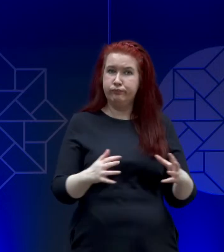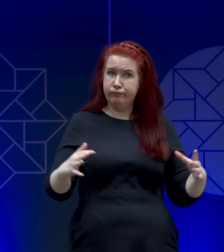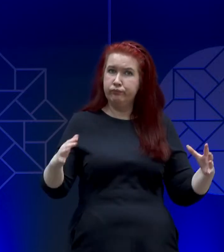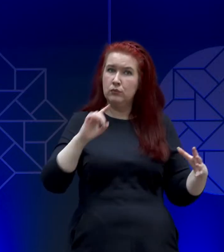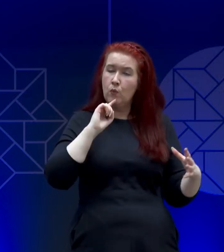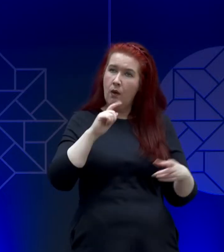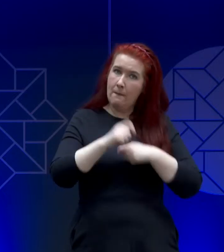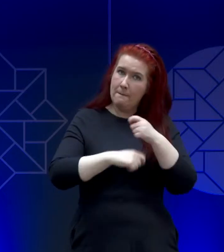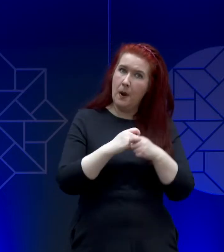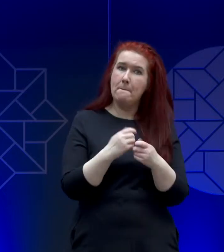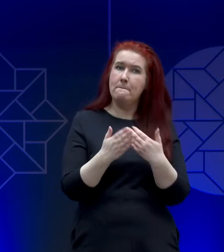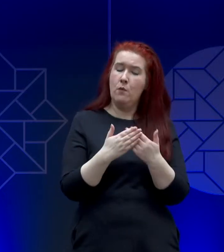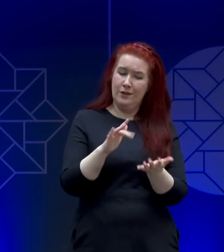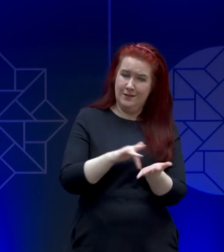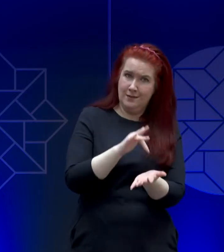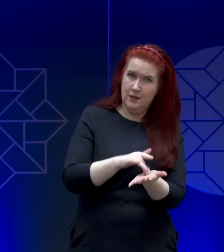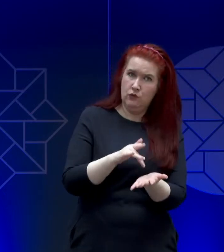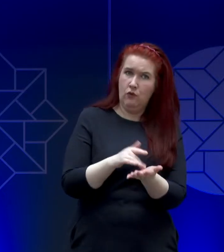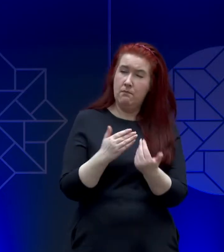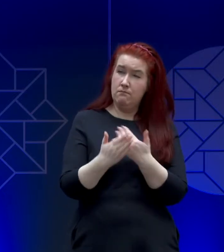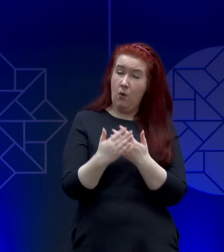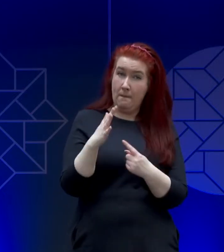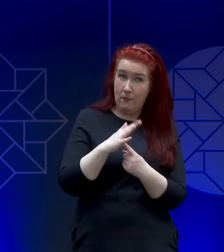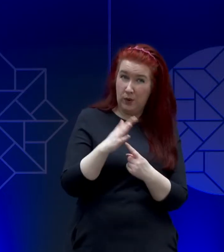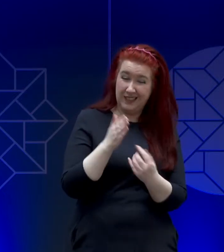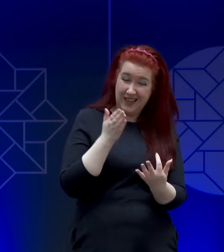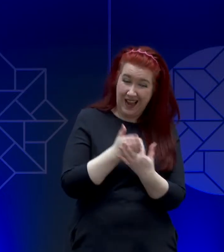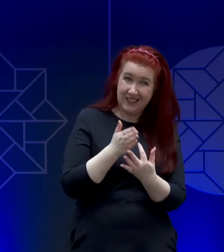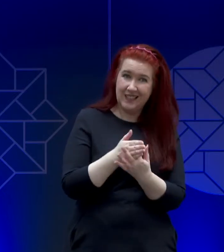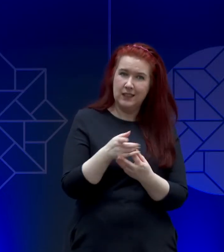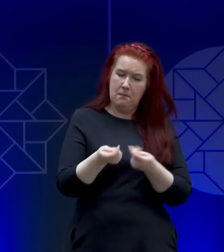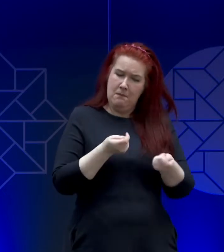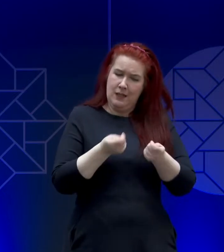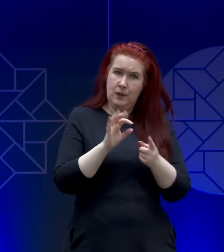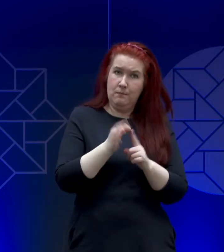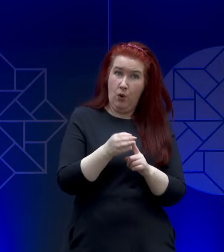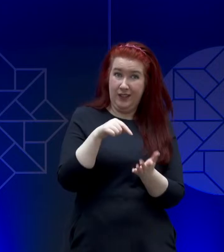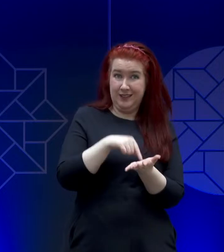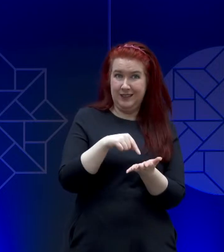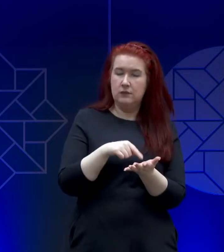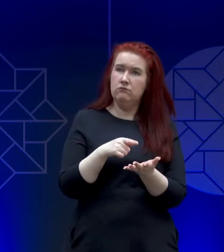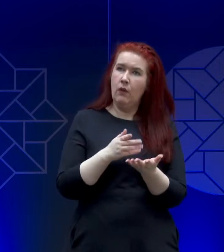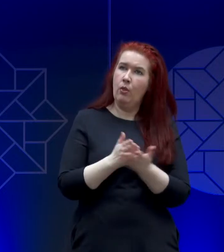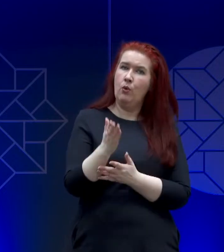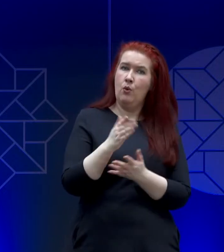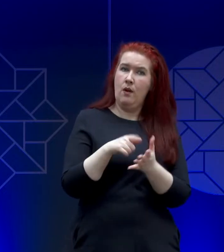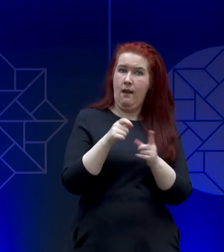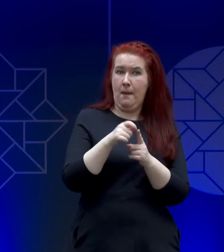more central, ever more important access and management point for care in Scotland.